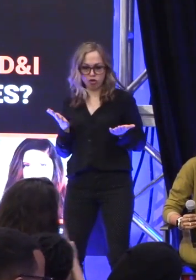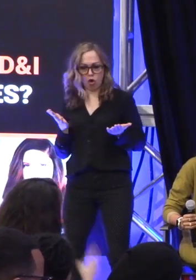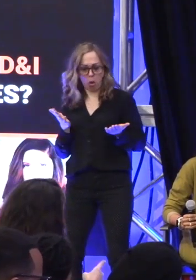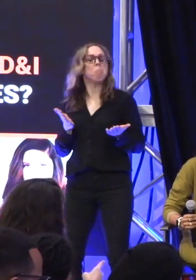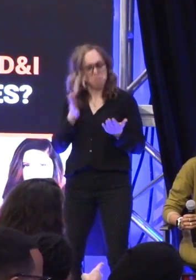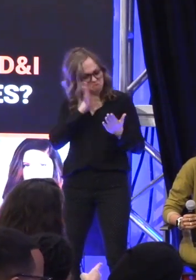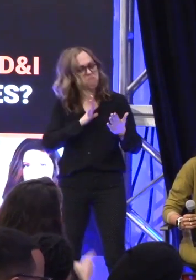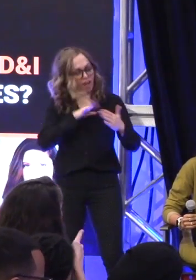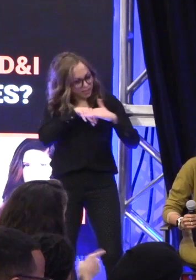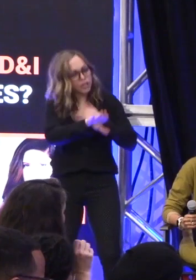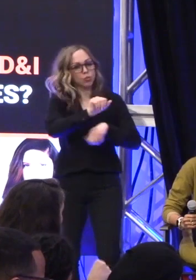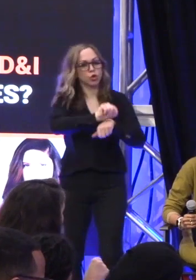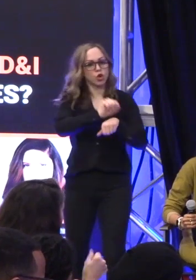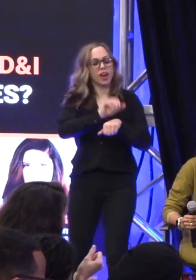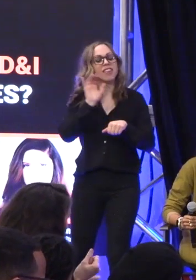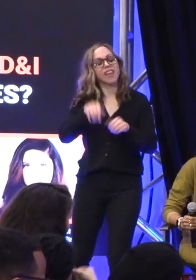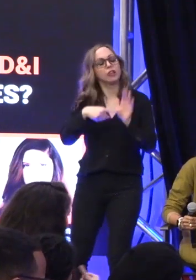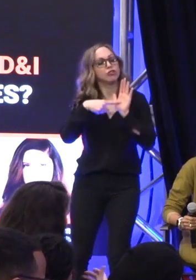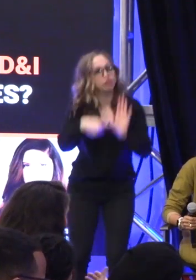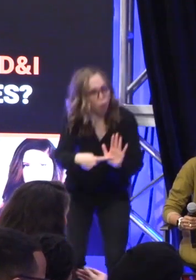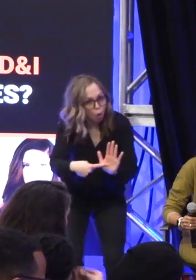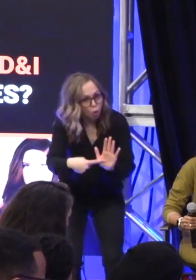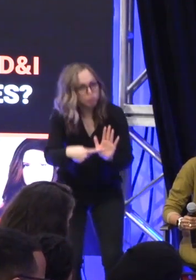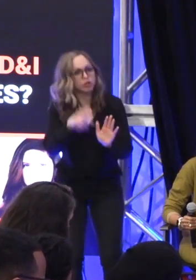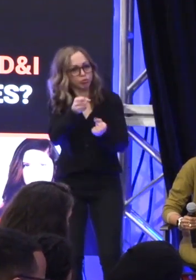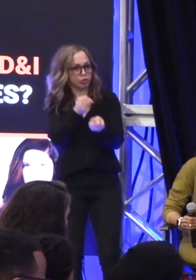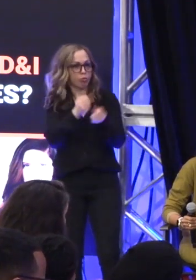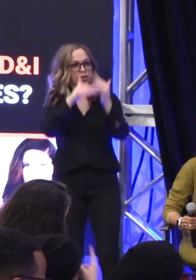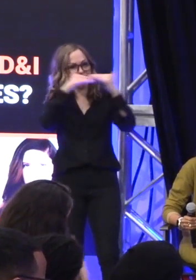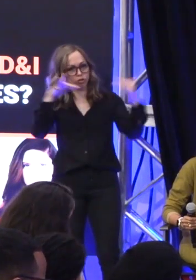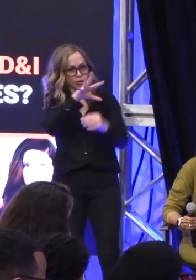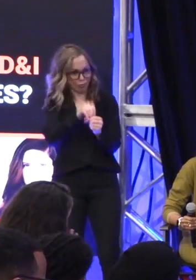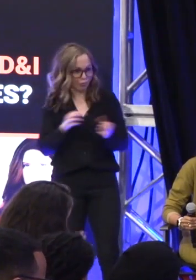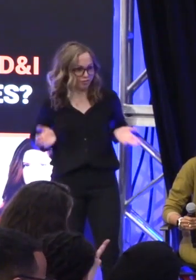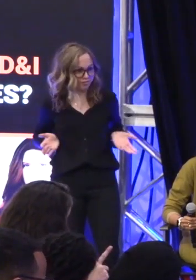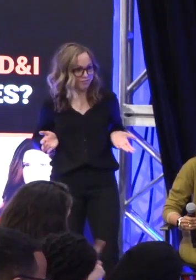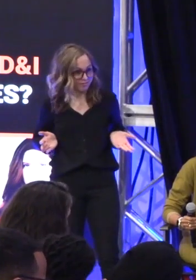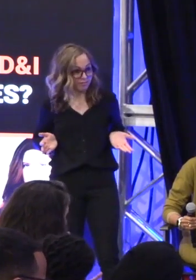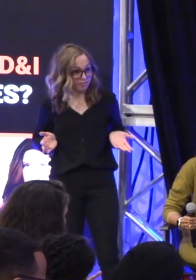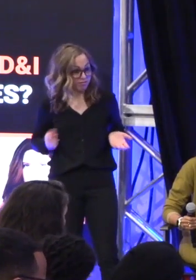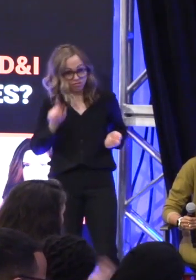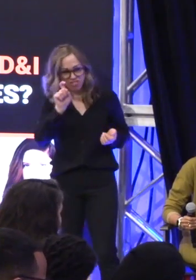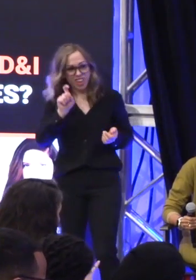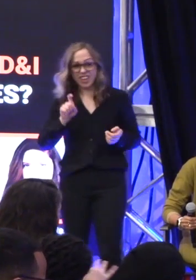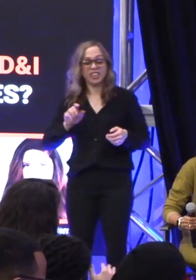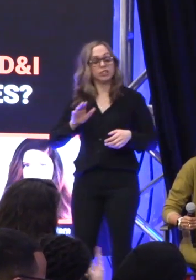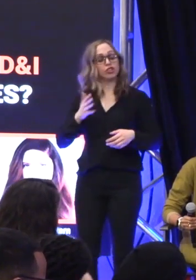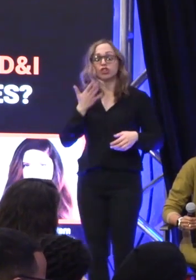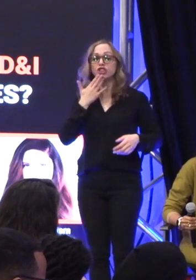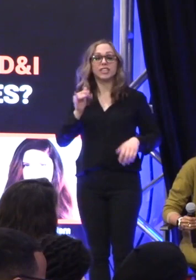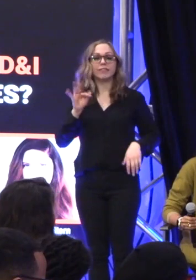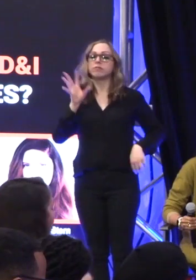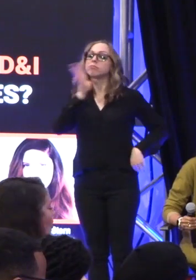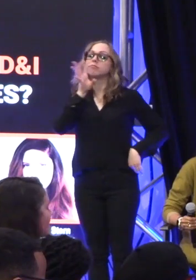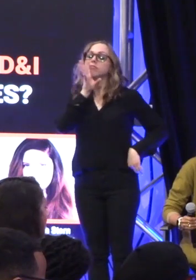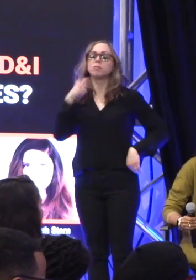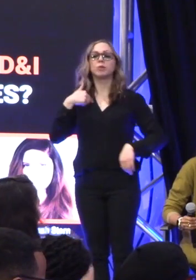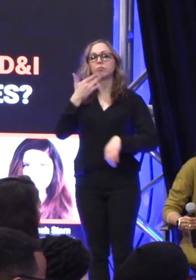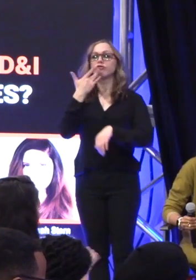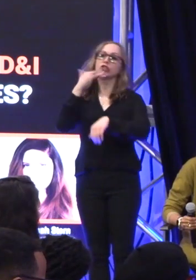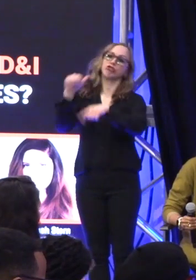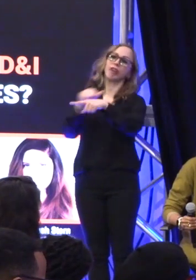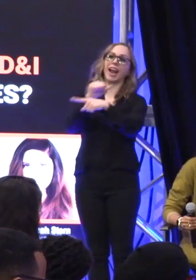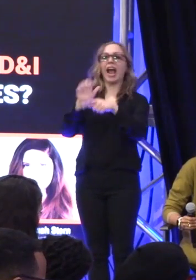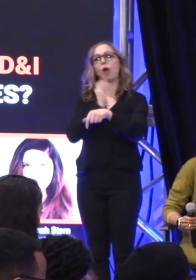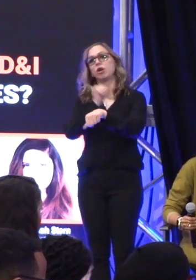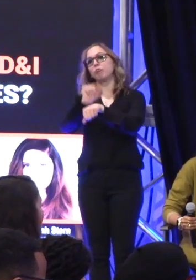you can make the money you claim you believe exists with increased diversity and inclusion? It is all fine and good to say we want to train our employees to